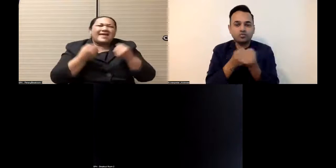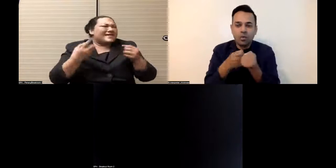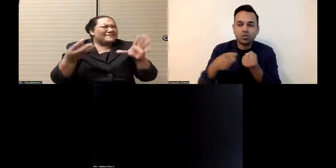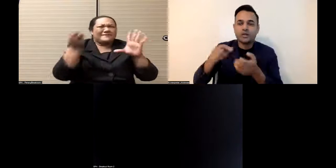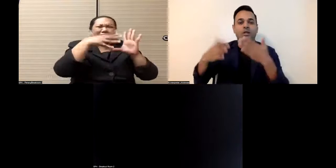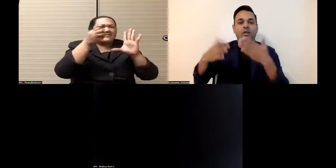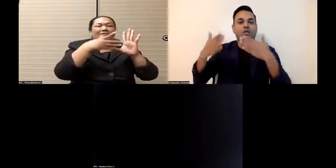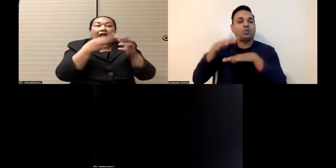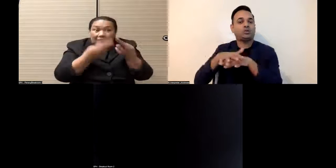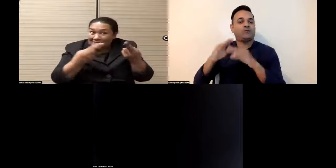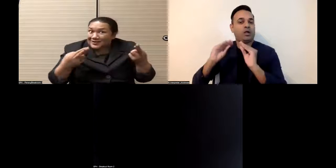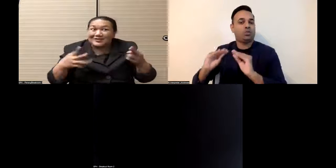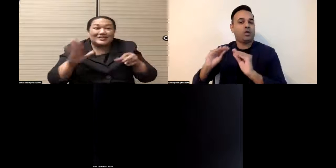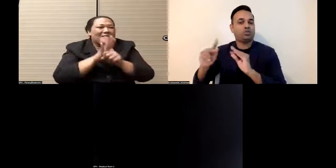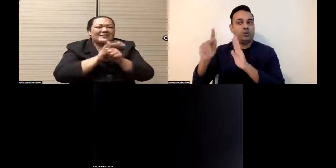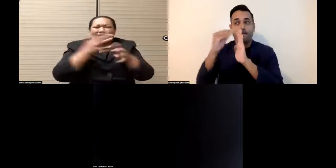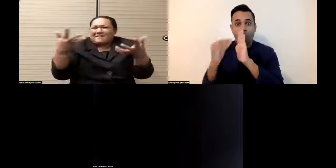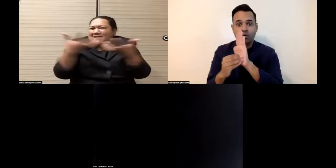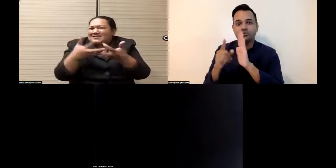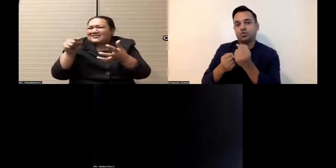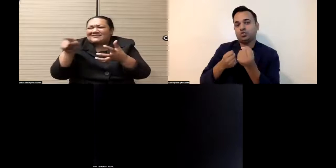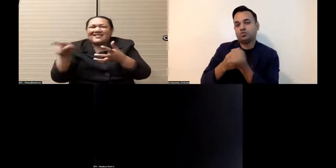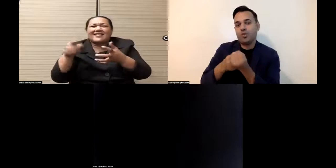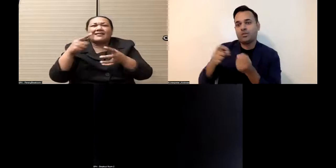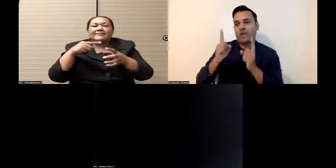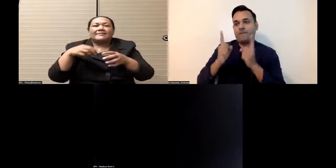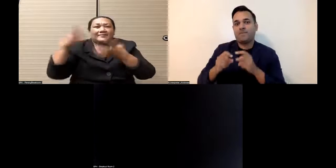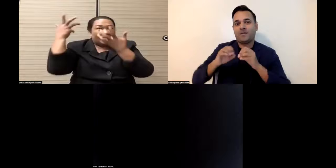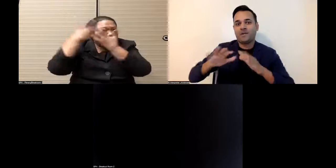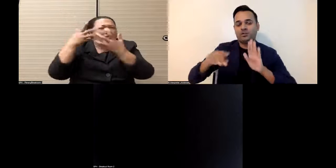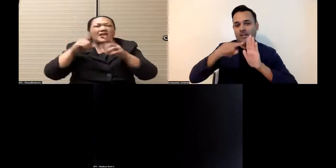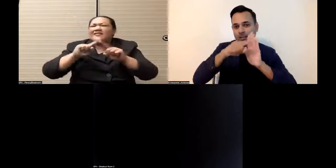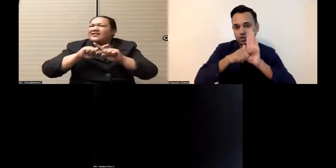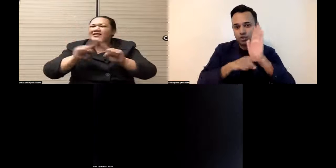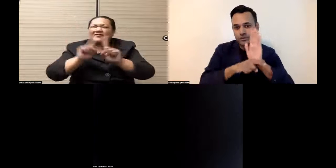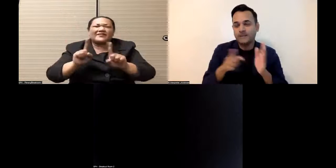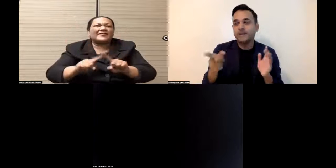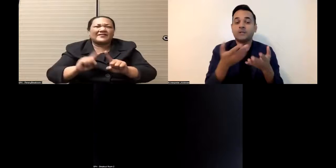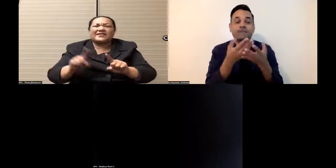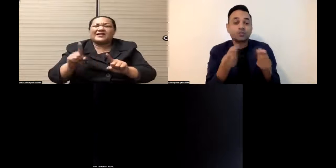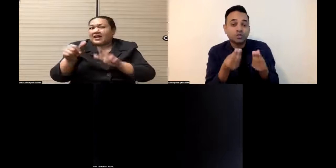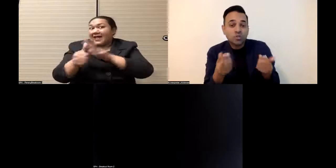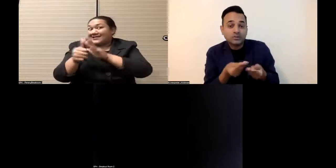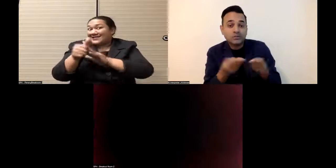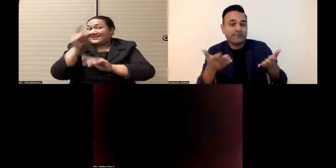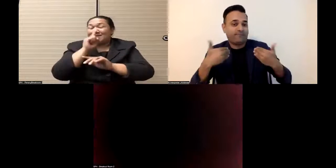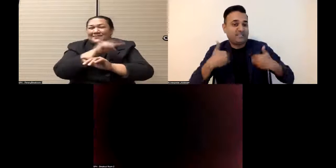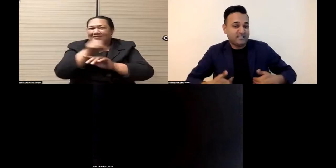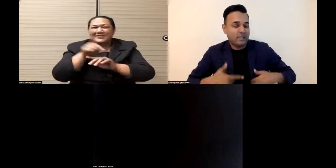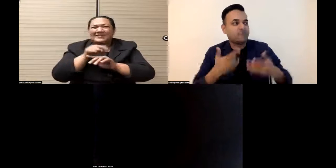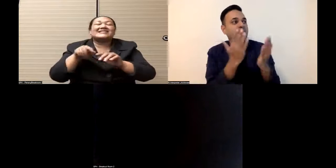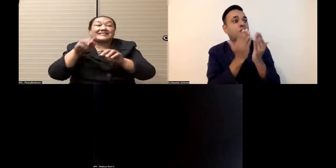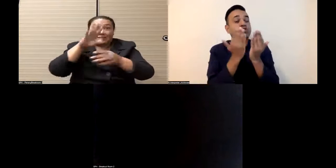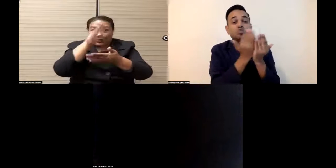physical access to schools, and then tools for teachers and schools, administrators and the ministry to support not only